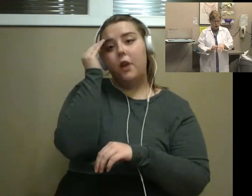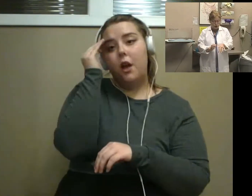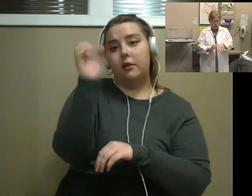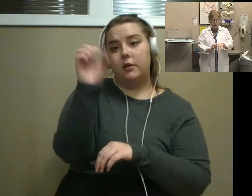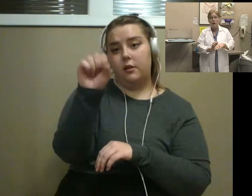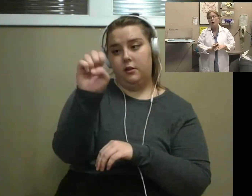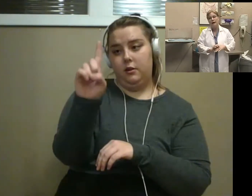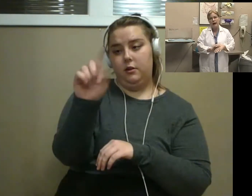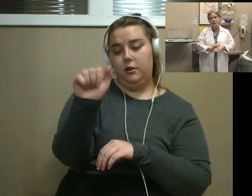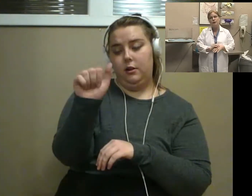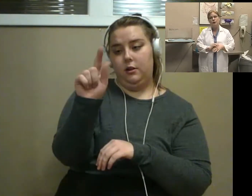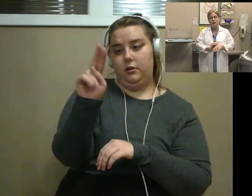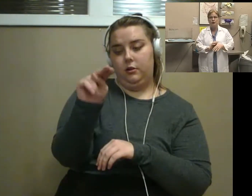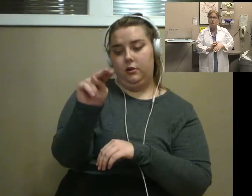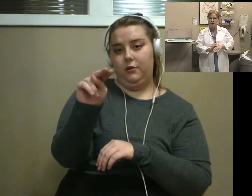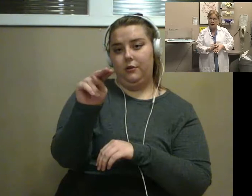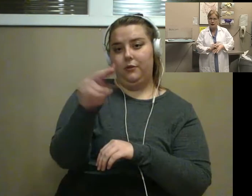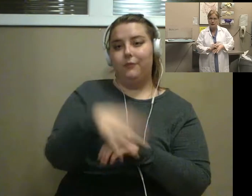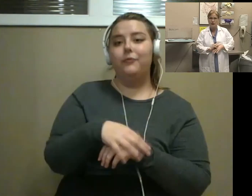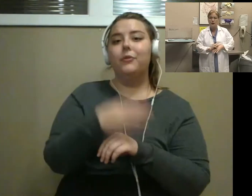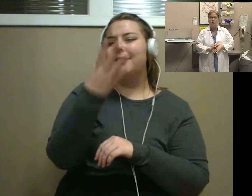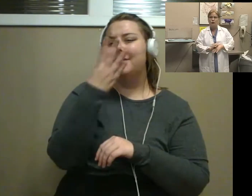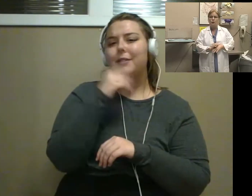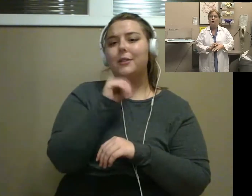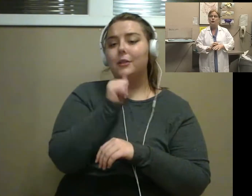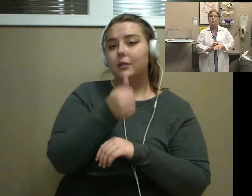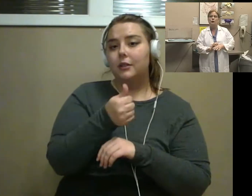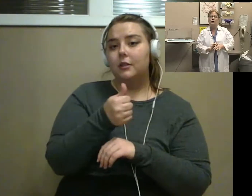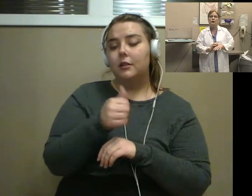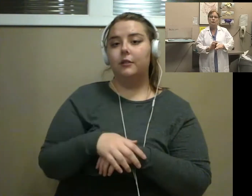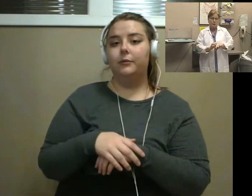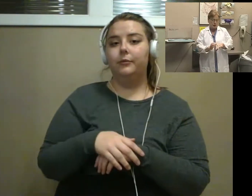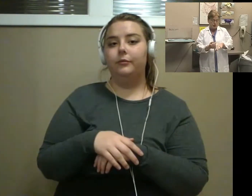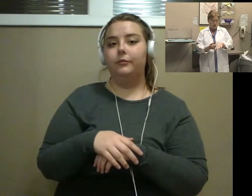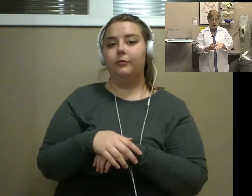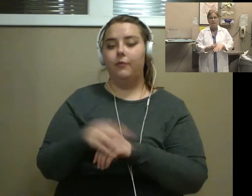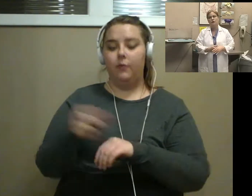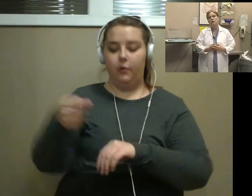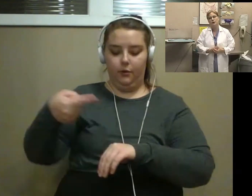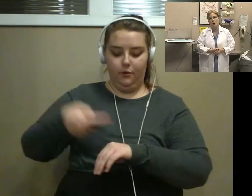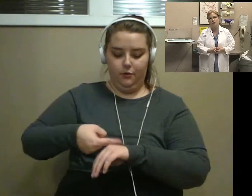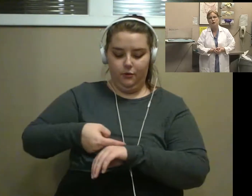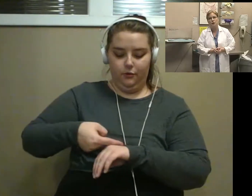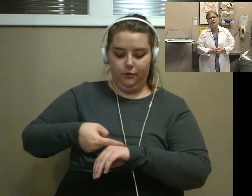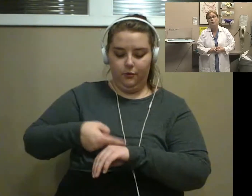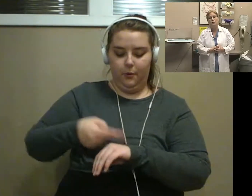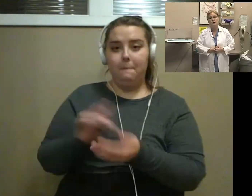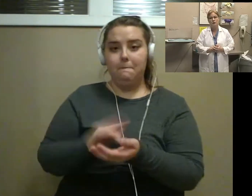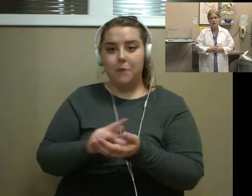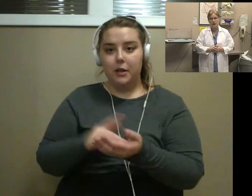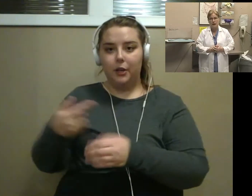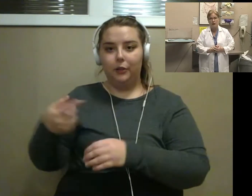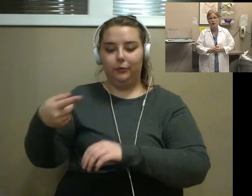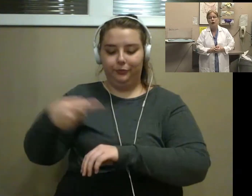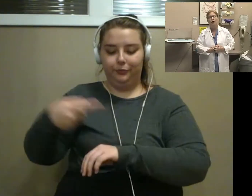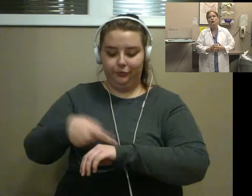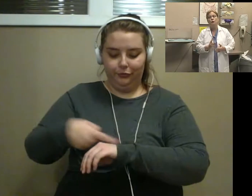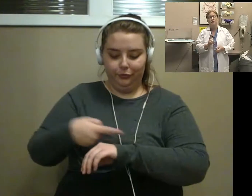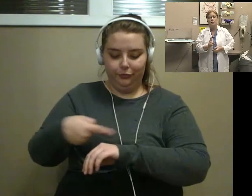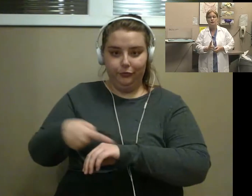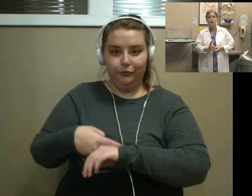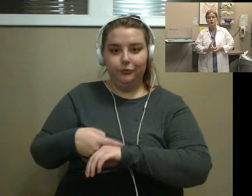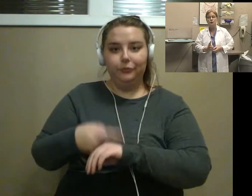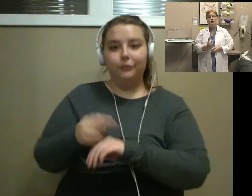We'll insert a small catheter into your vein, which will be the avenue the doctor uses to give you sedation.